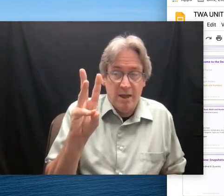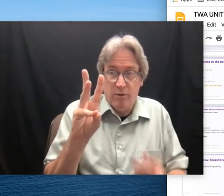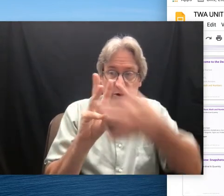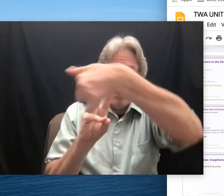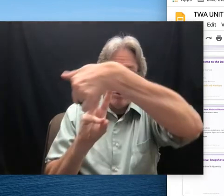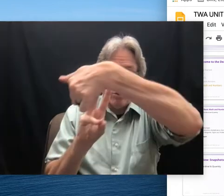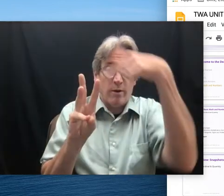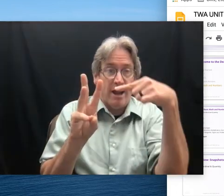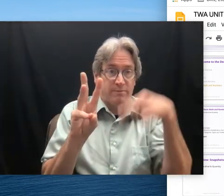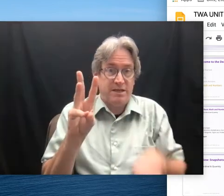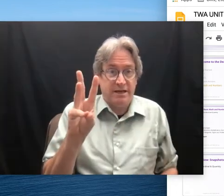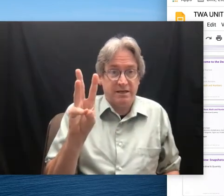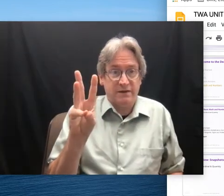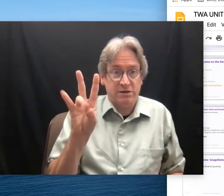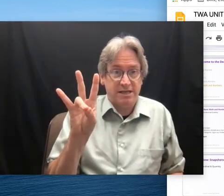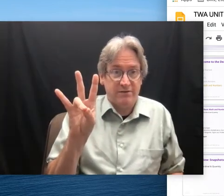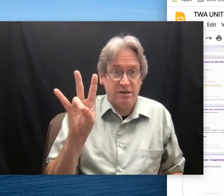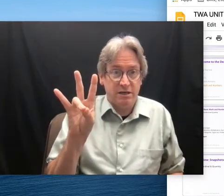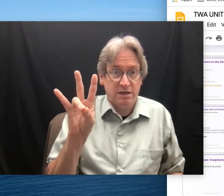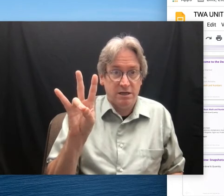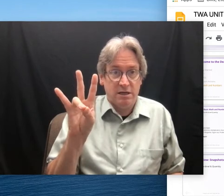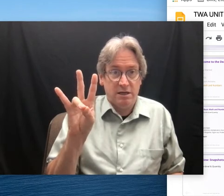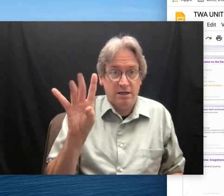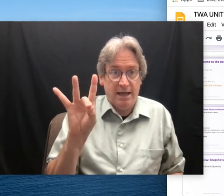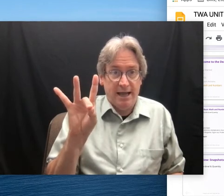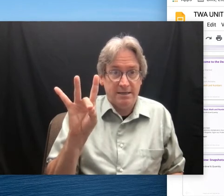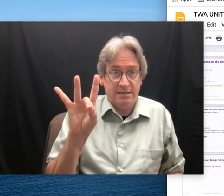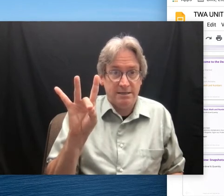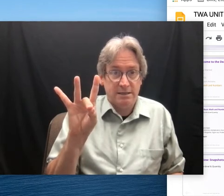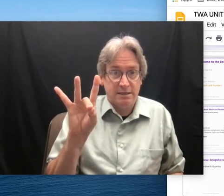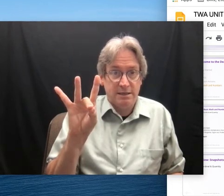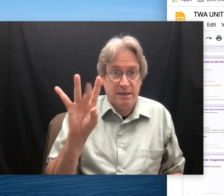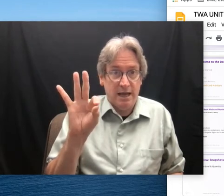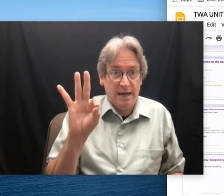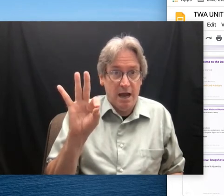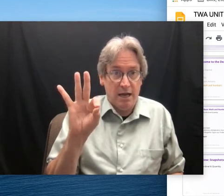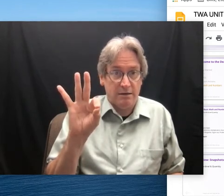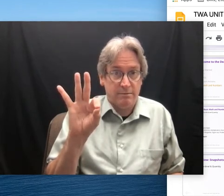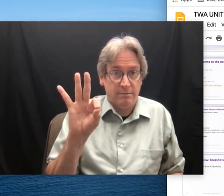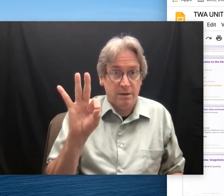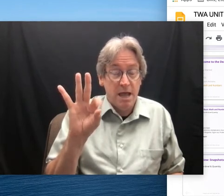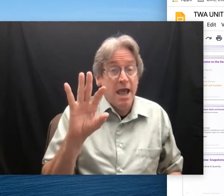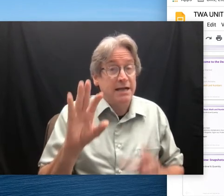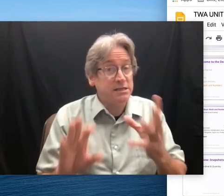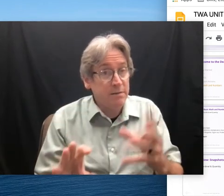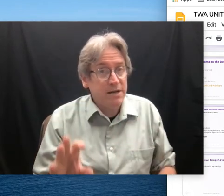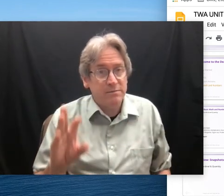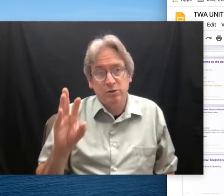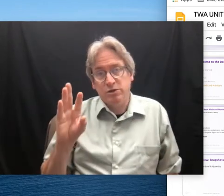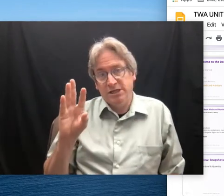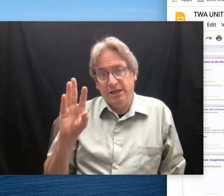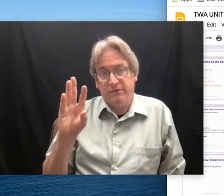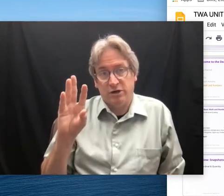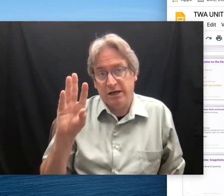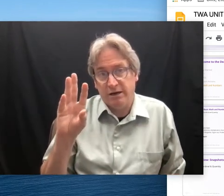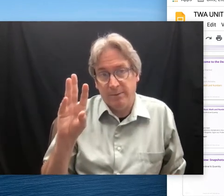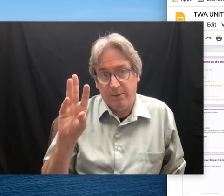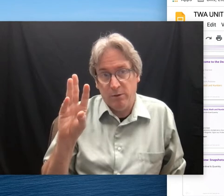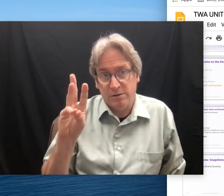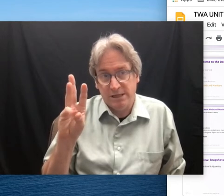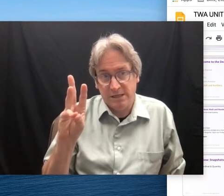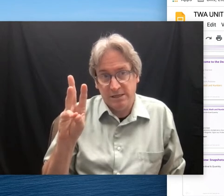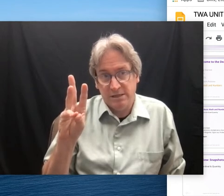And then we're going to work our way up to the index finger. 7, 8, and 9. And sometimes you will see, for